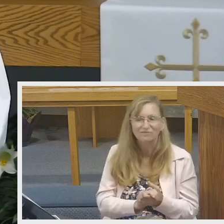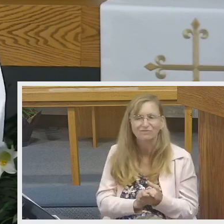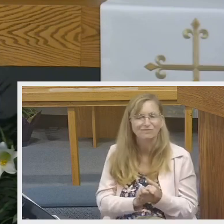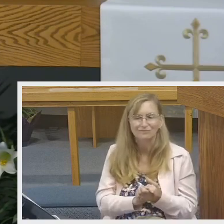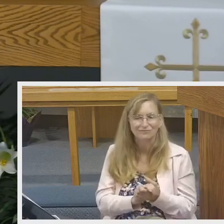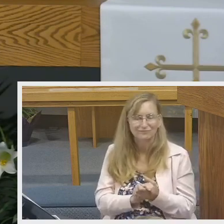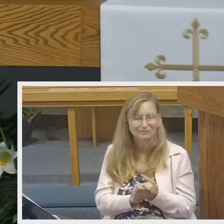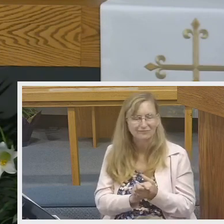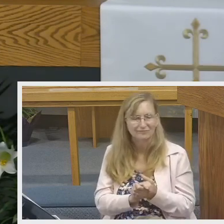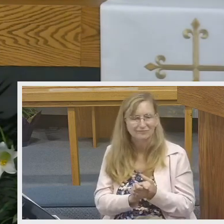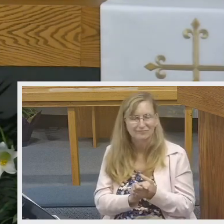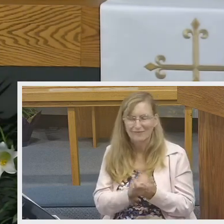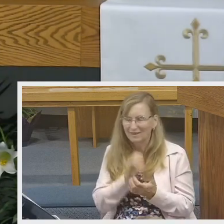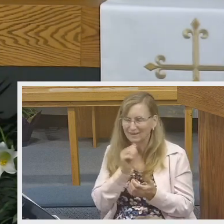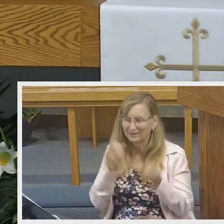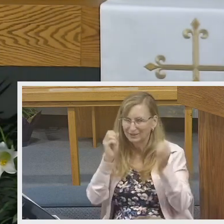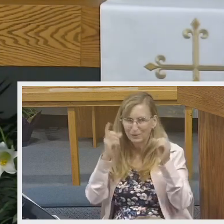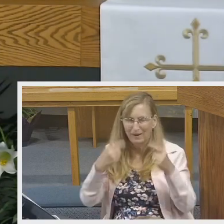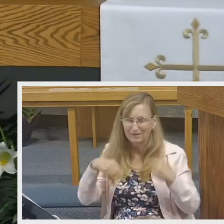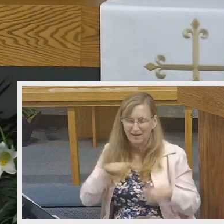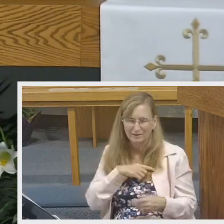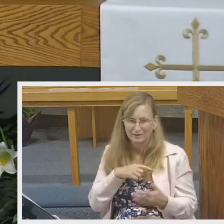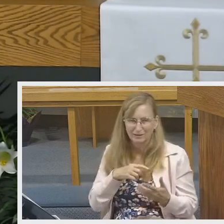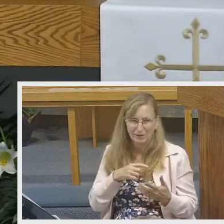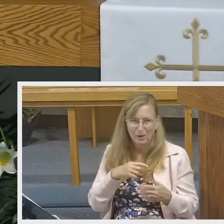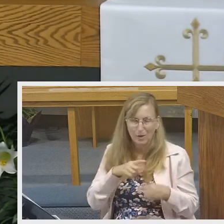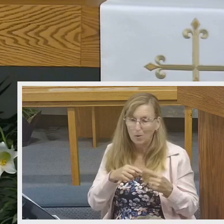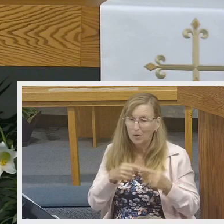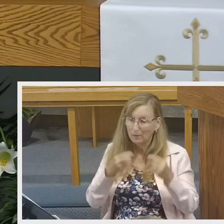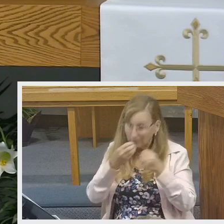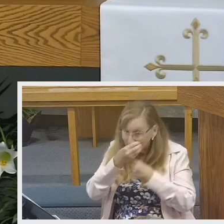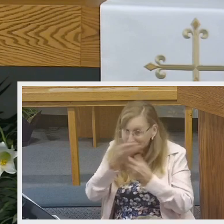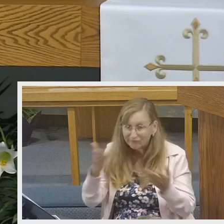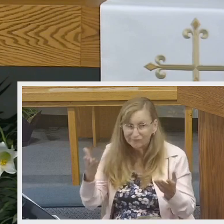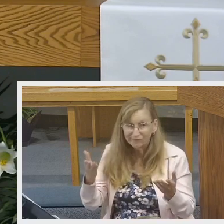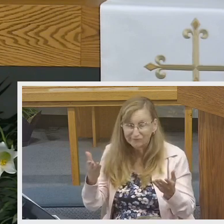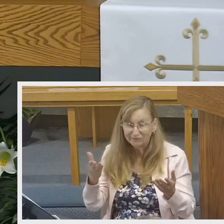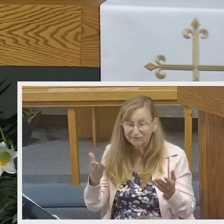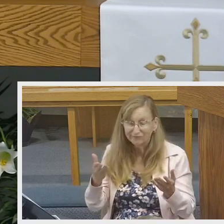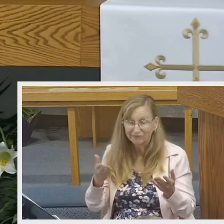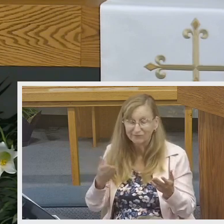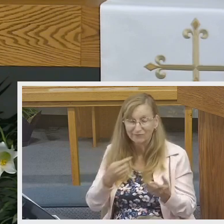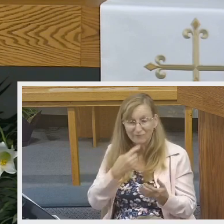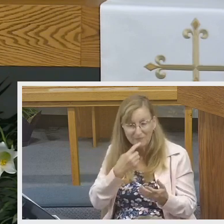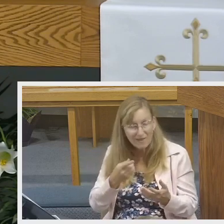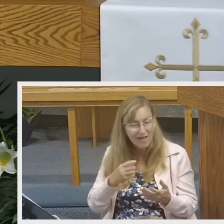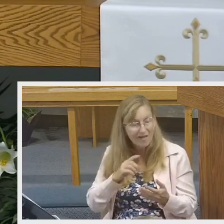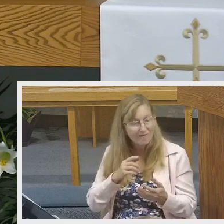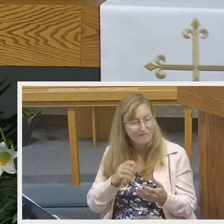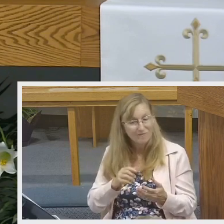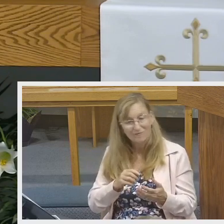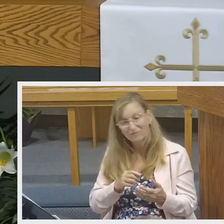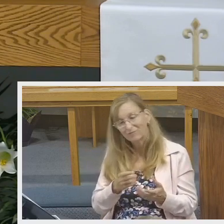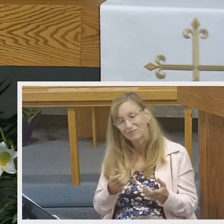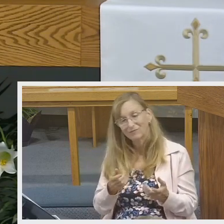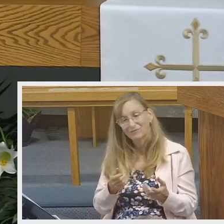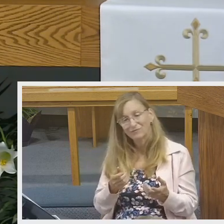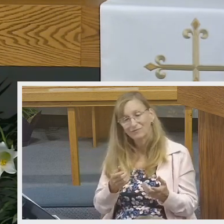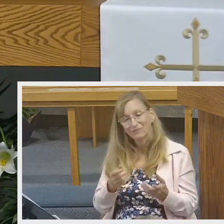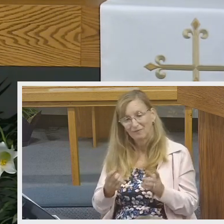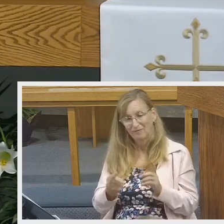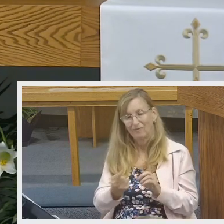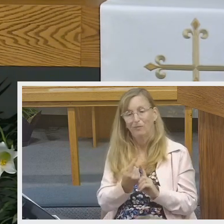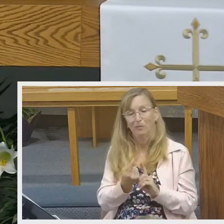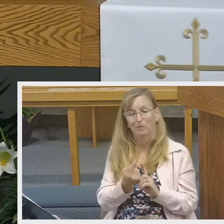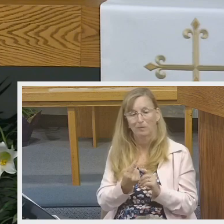I guess it shouldn't surprise us when we give our testimony, and often it is met with